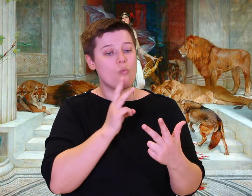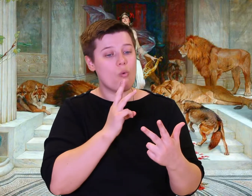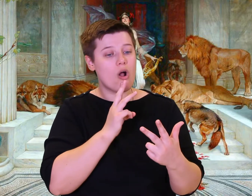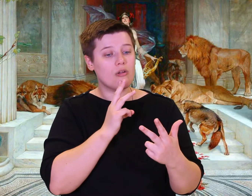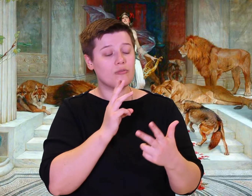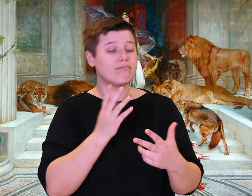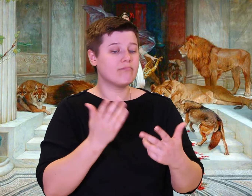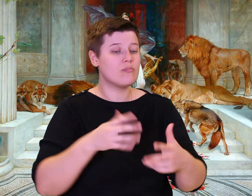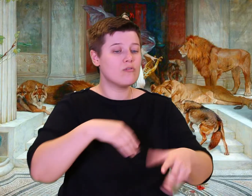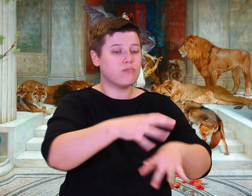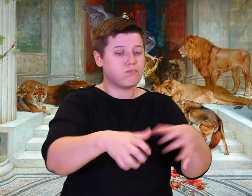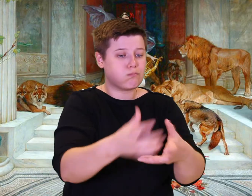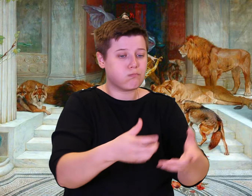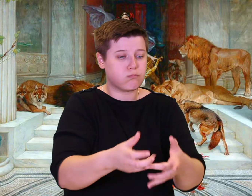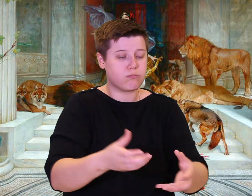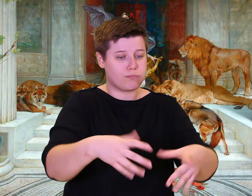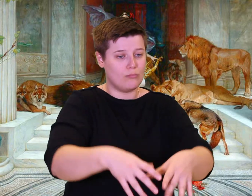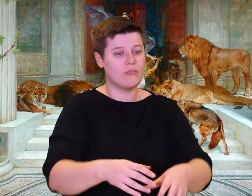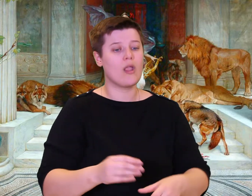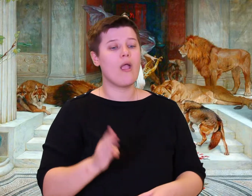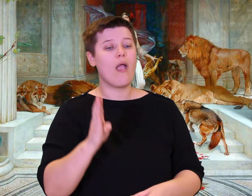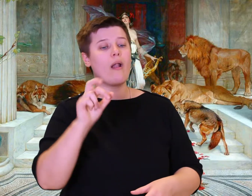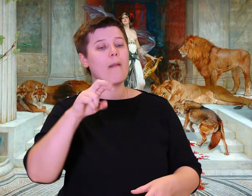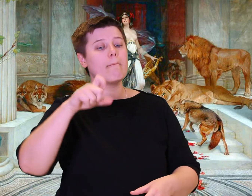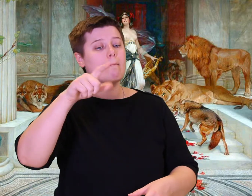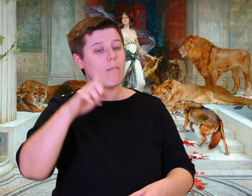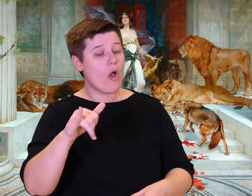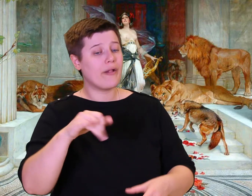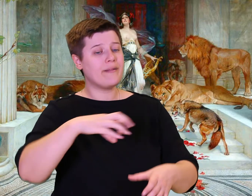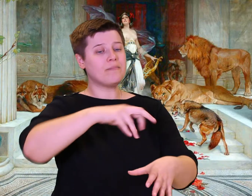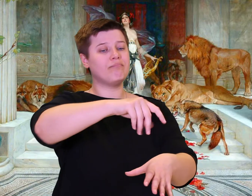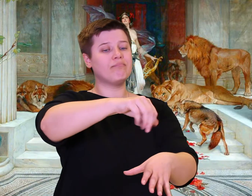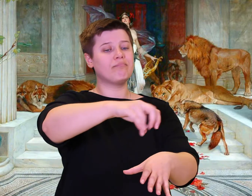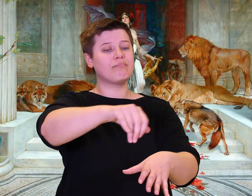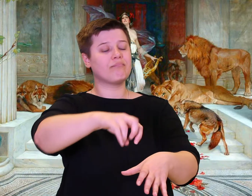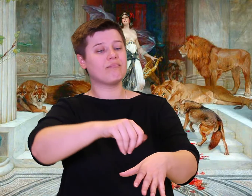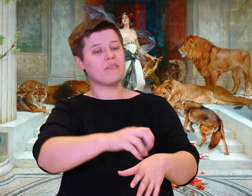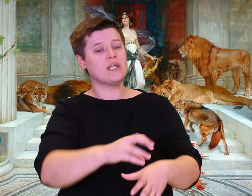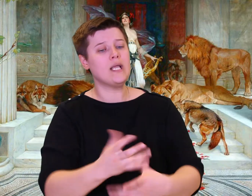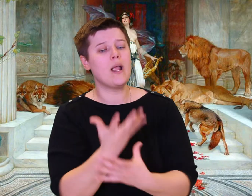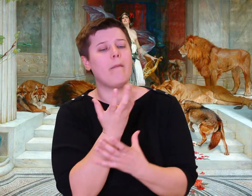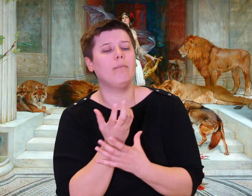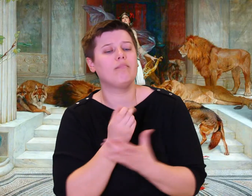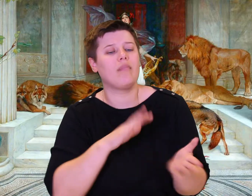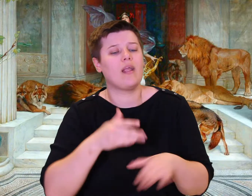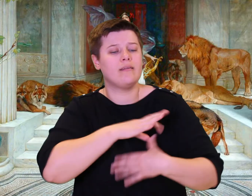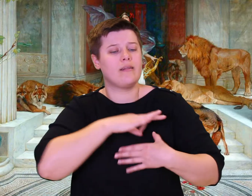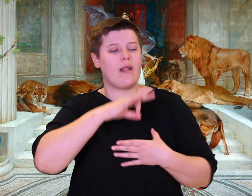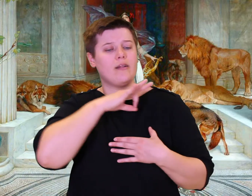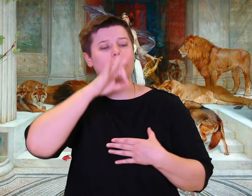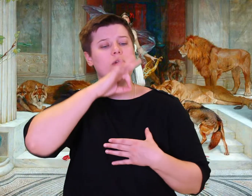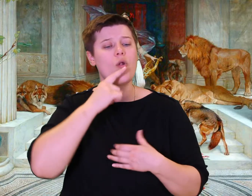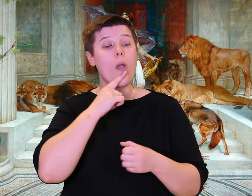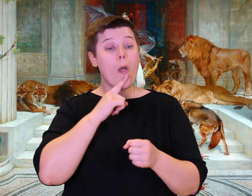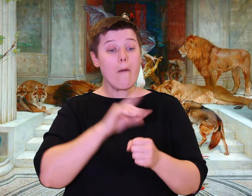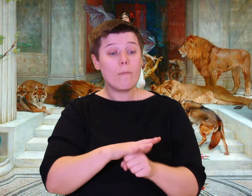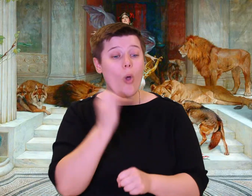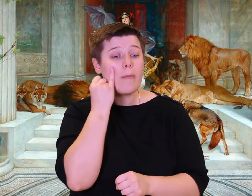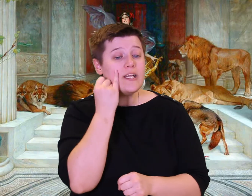When you have crossed the stream of ocean, you will reach the shore, where willows let fall their dying fruit, and towering poplars grow